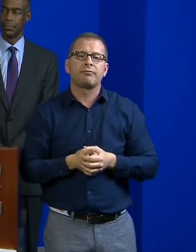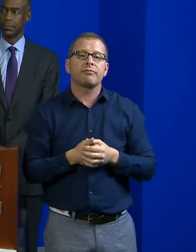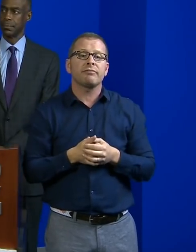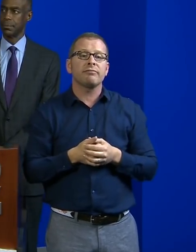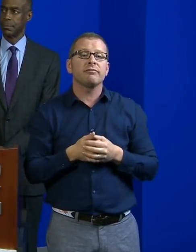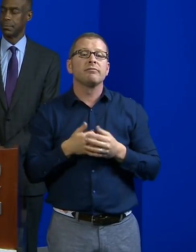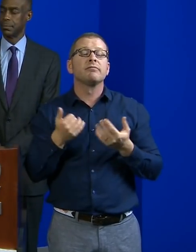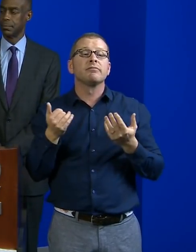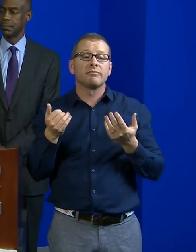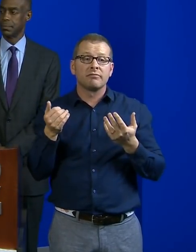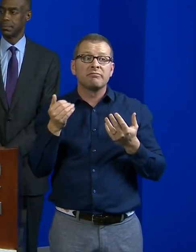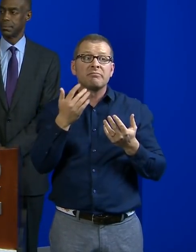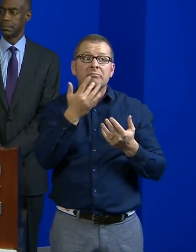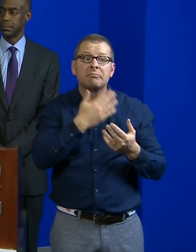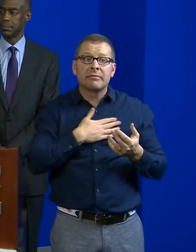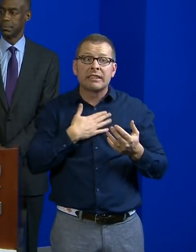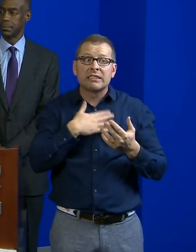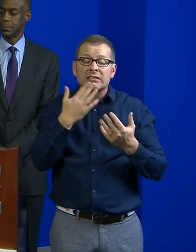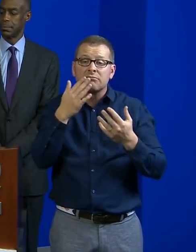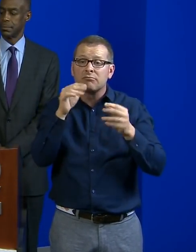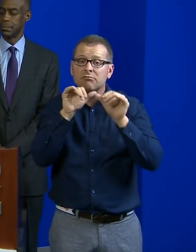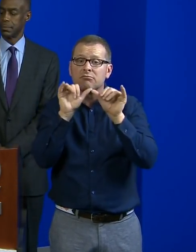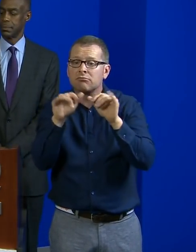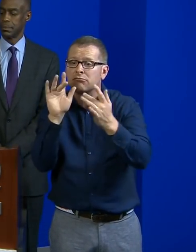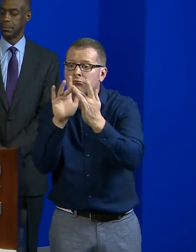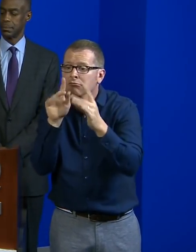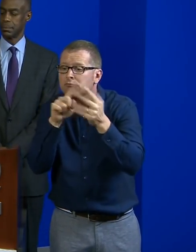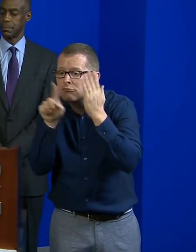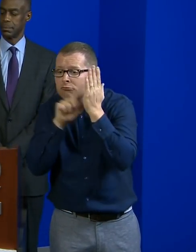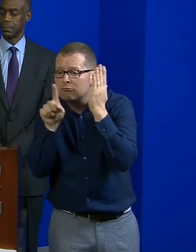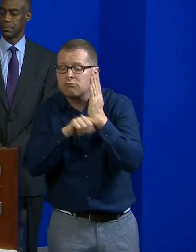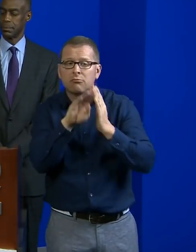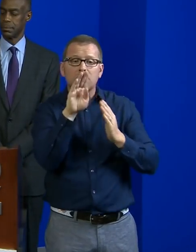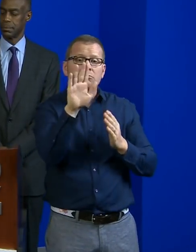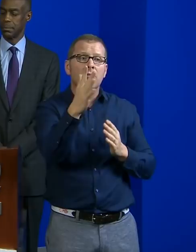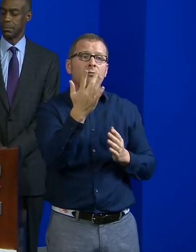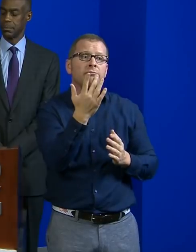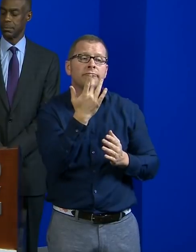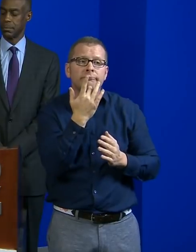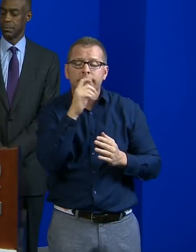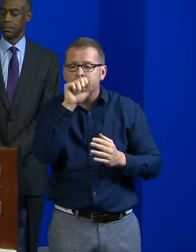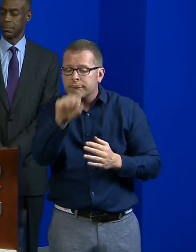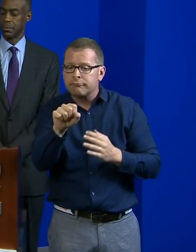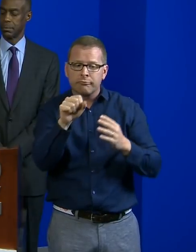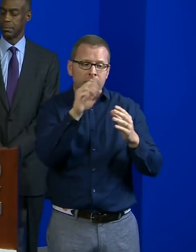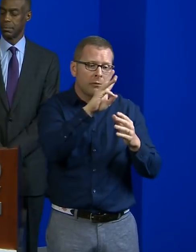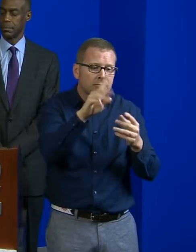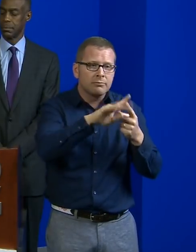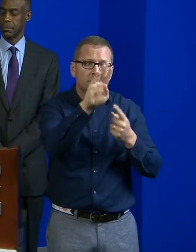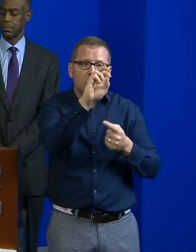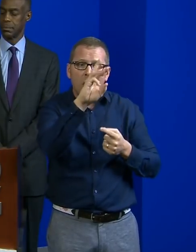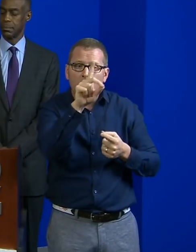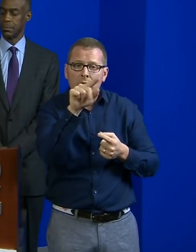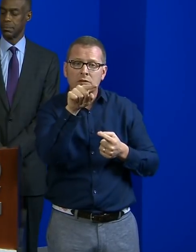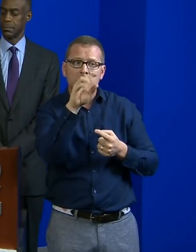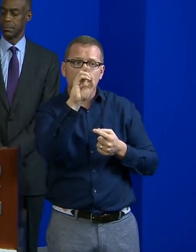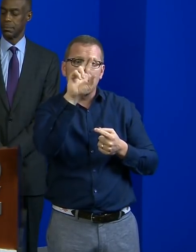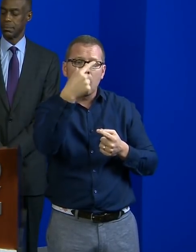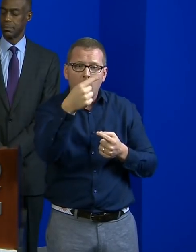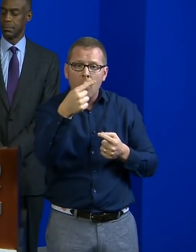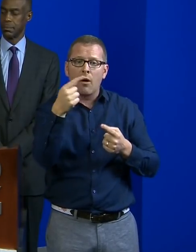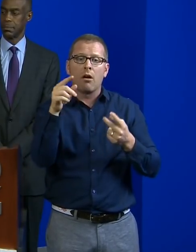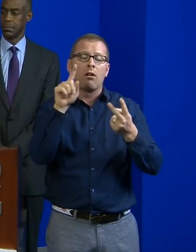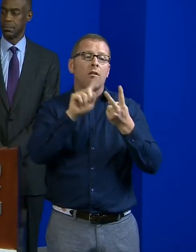and updates. Watch the media reports. Broward County news conferences are carried live at broward.org, and you